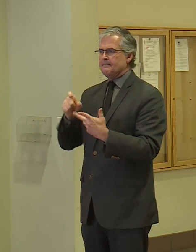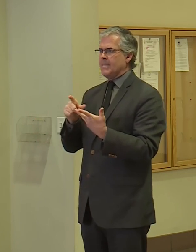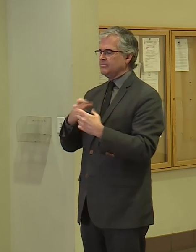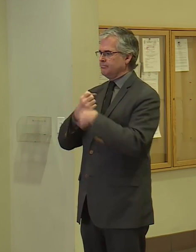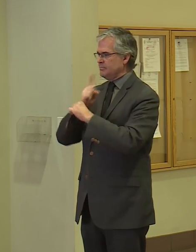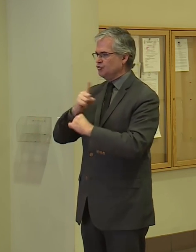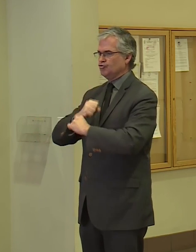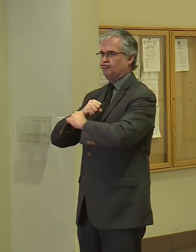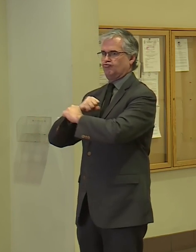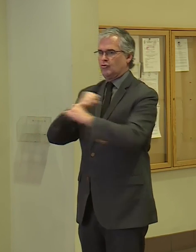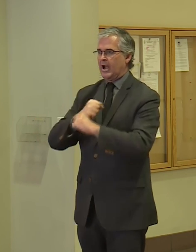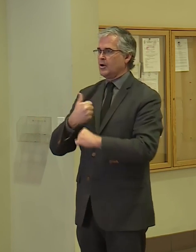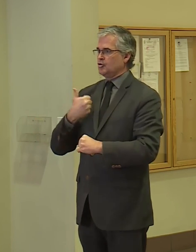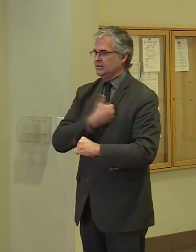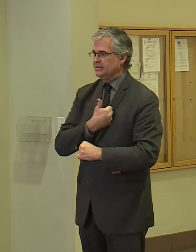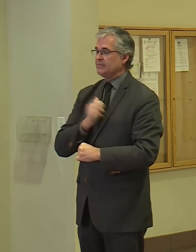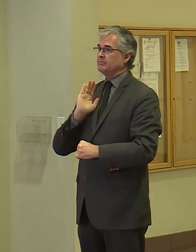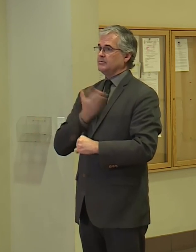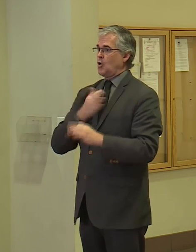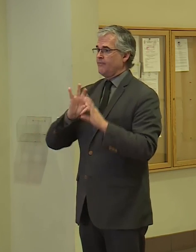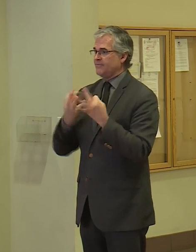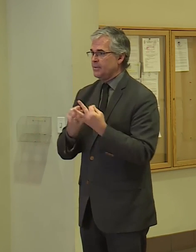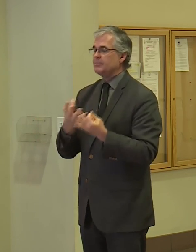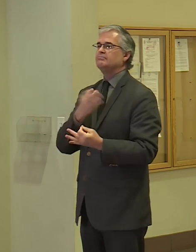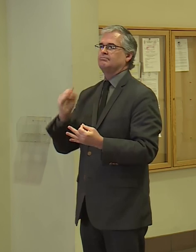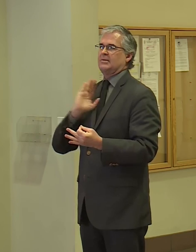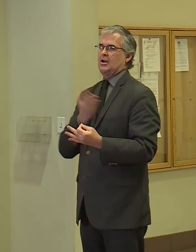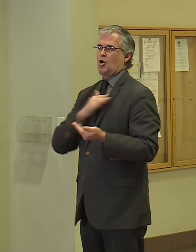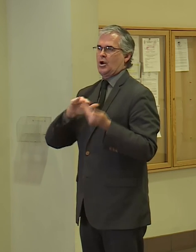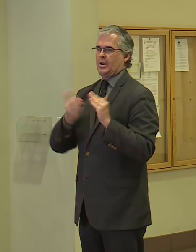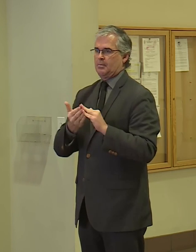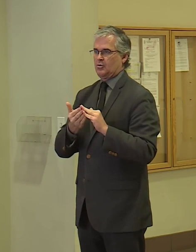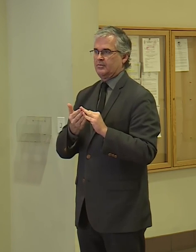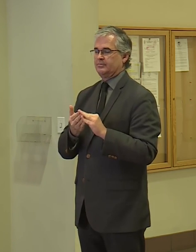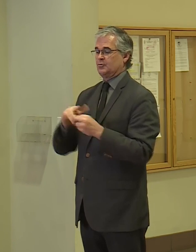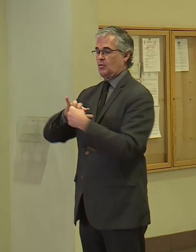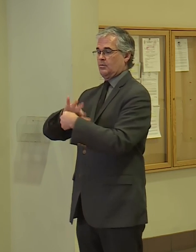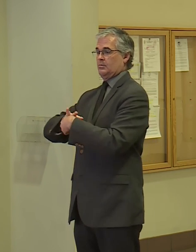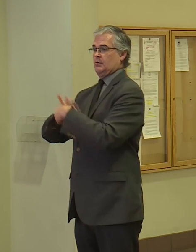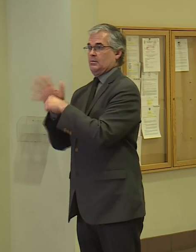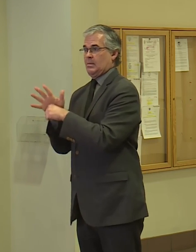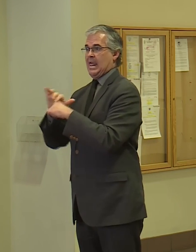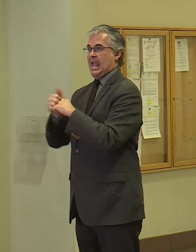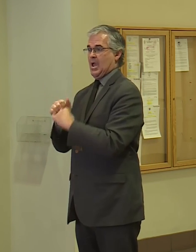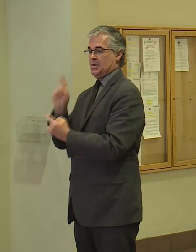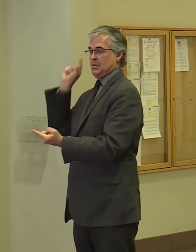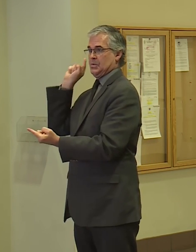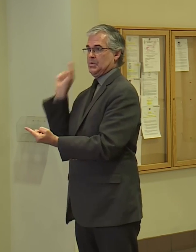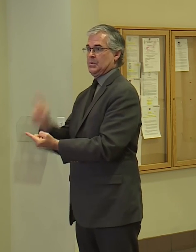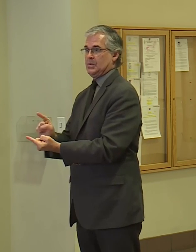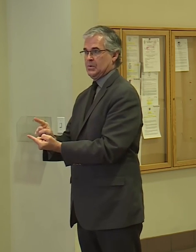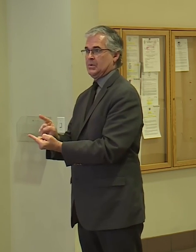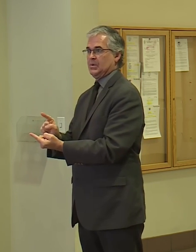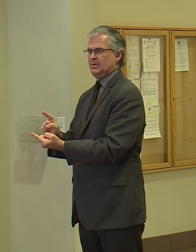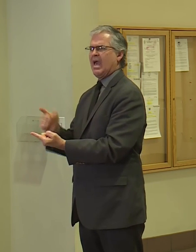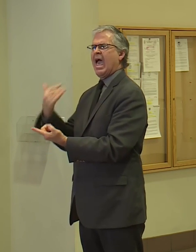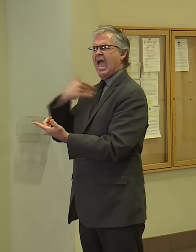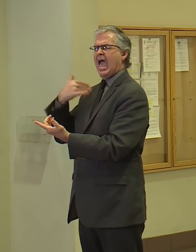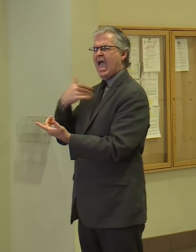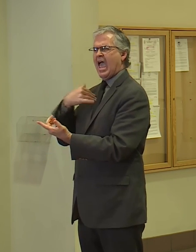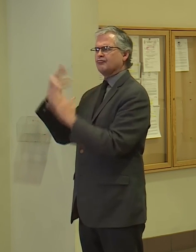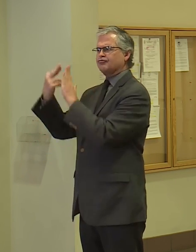families in our community the following code vid 19 risk mitigation policies are proven to